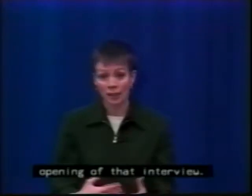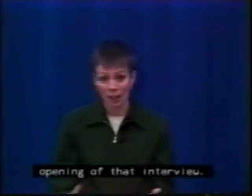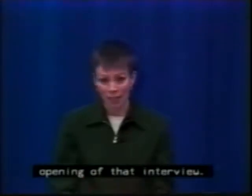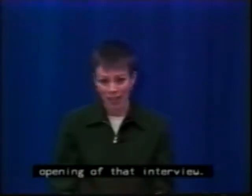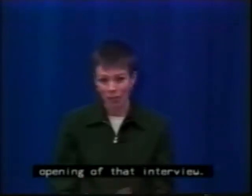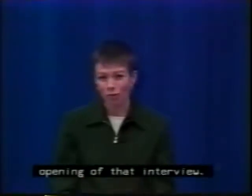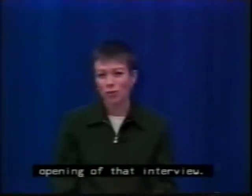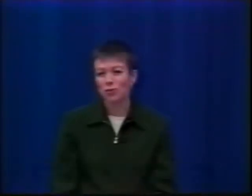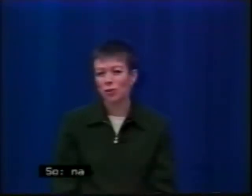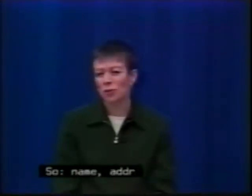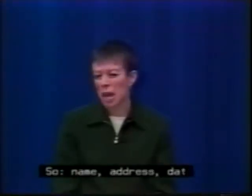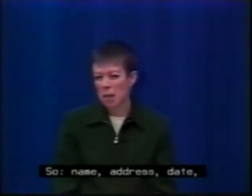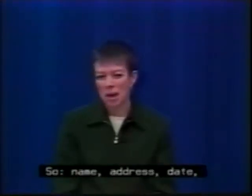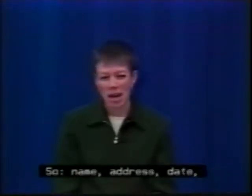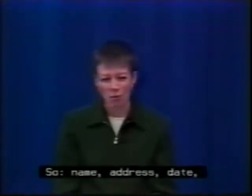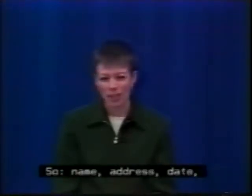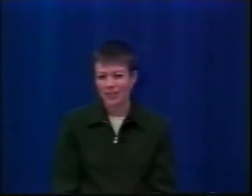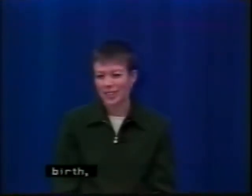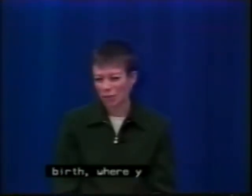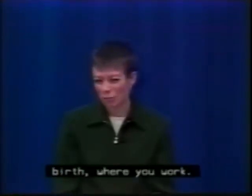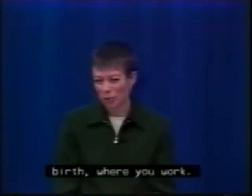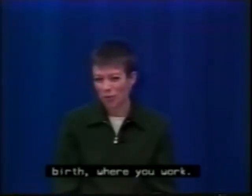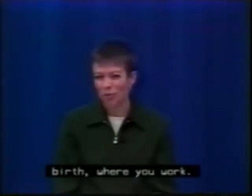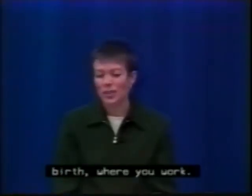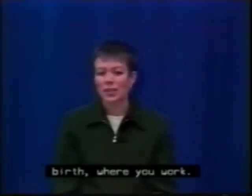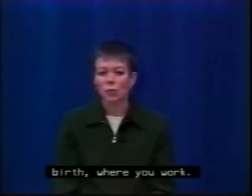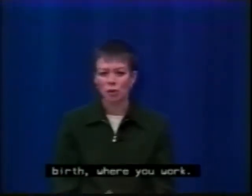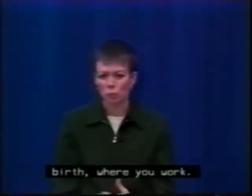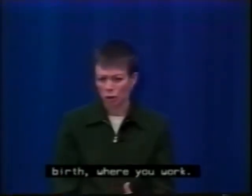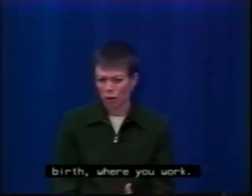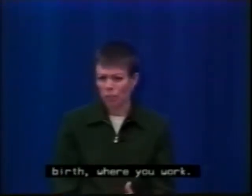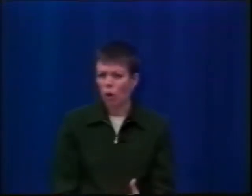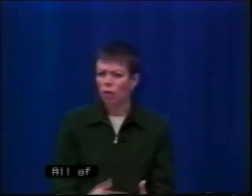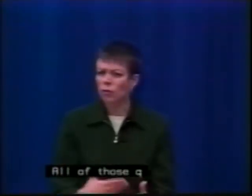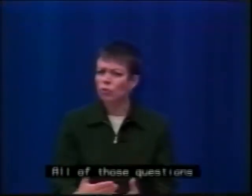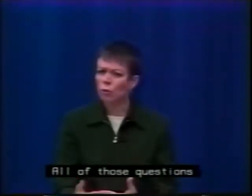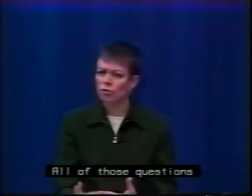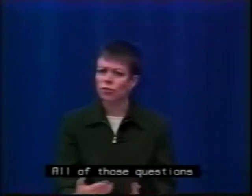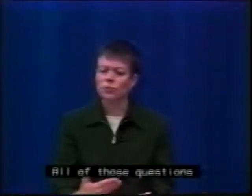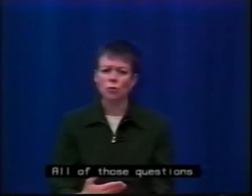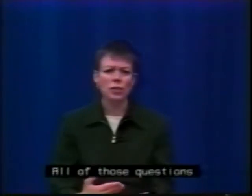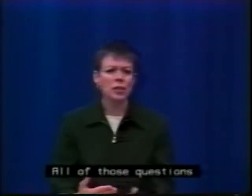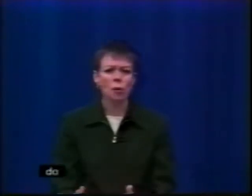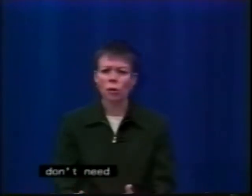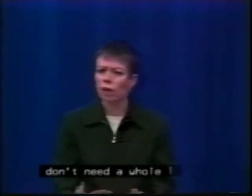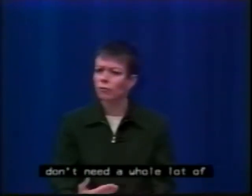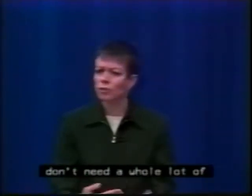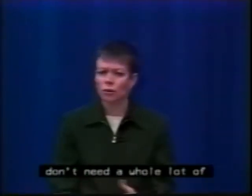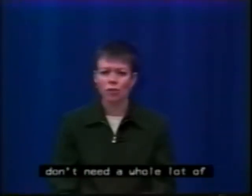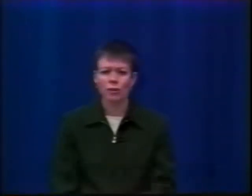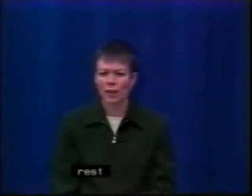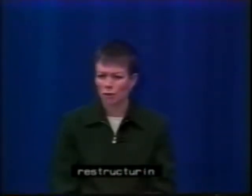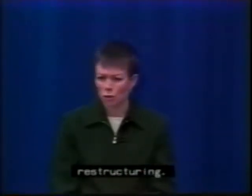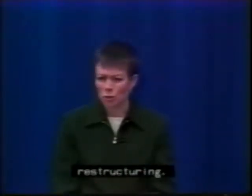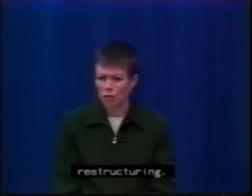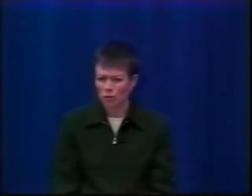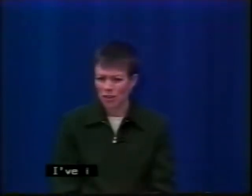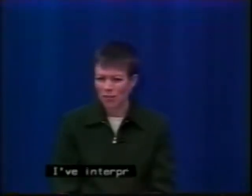of that interview, so name, address, date of birth, where do you work? All of those questions don't need a whole lot of restructuring. I've interpreted those several